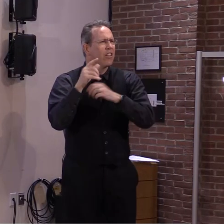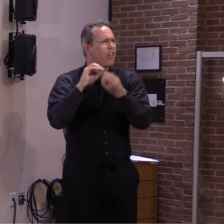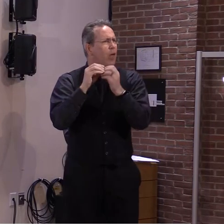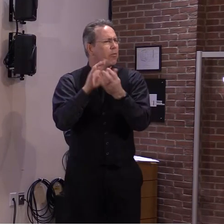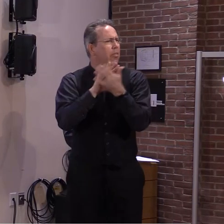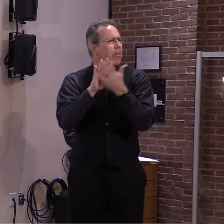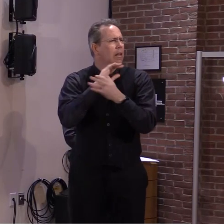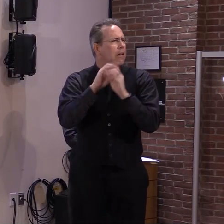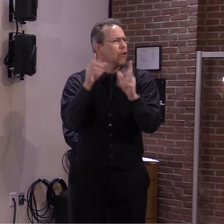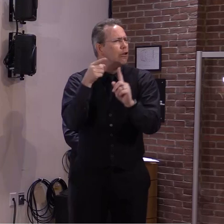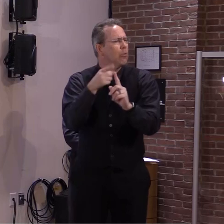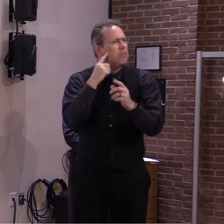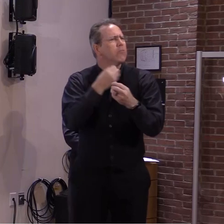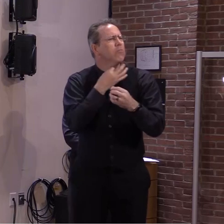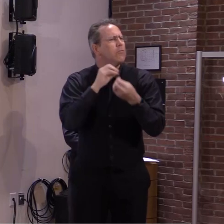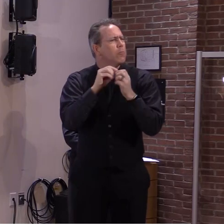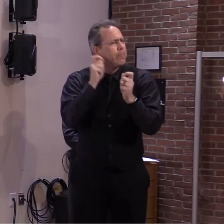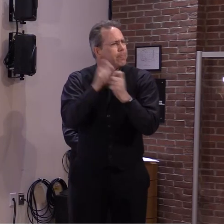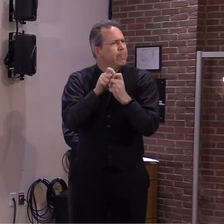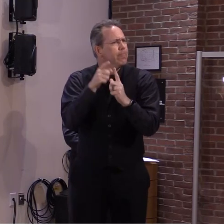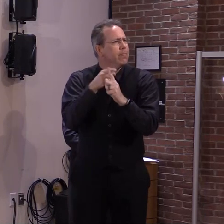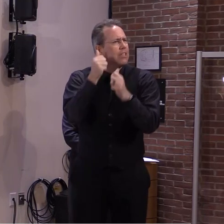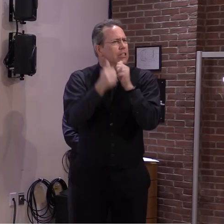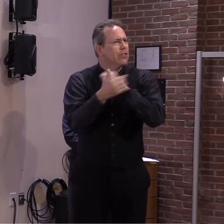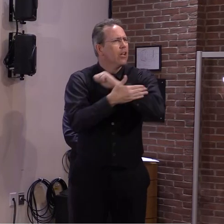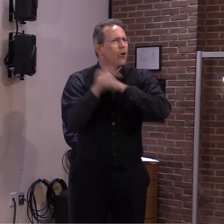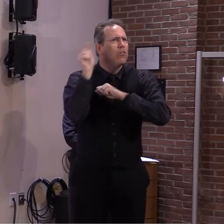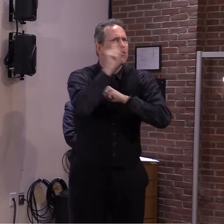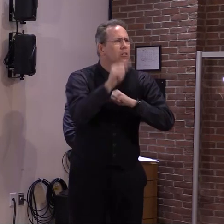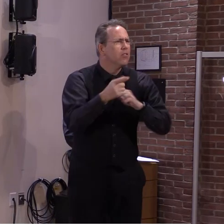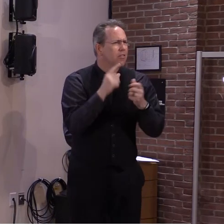it down within 5,500 people.